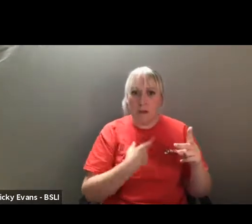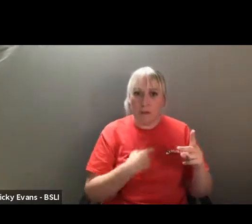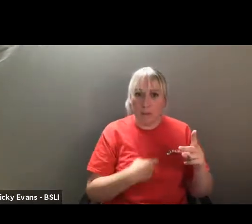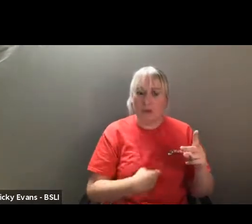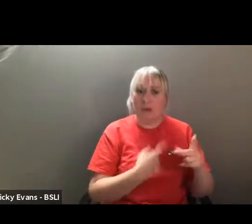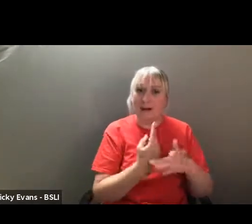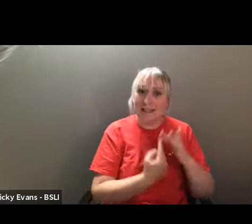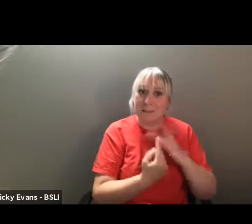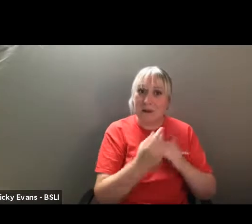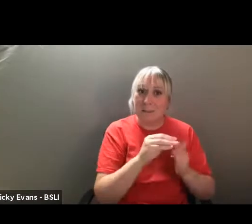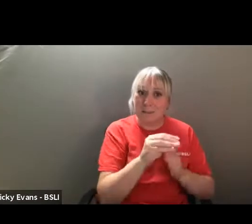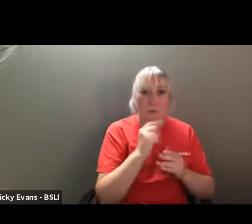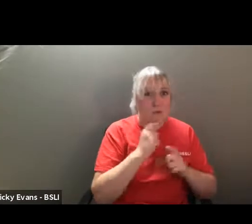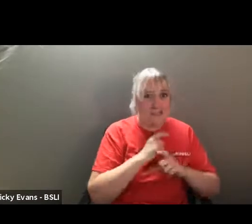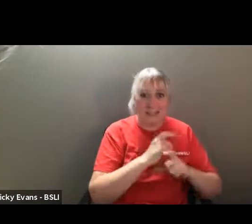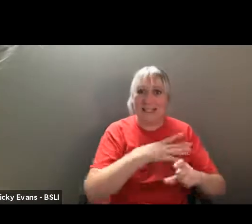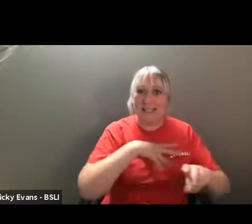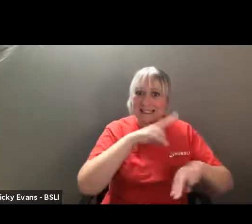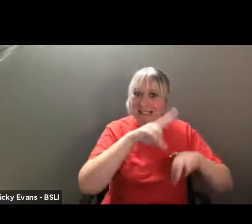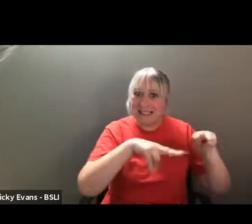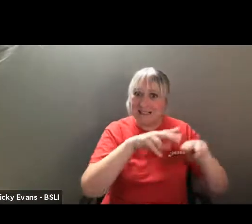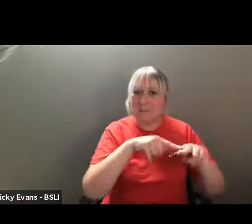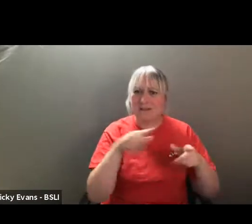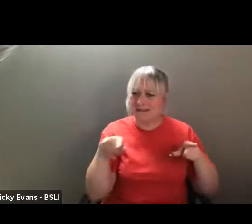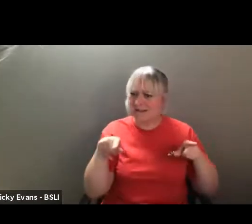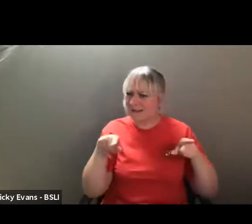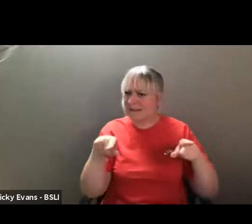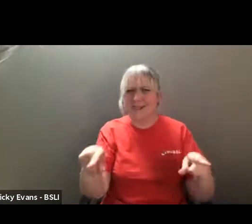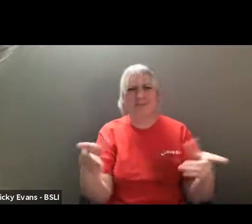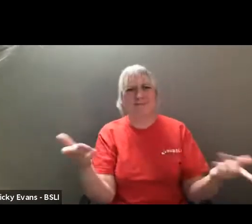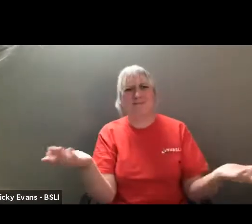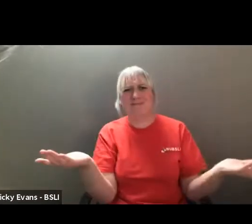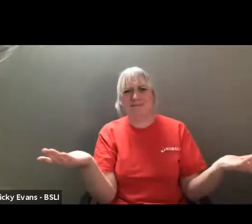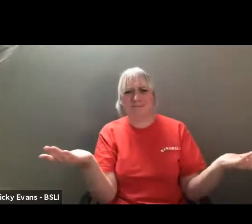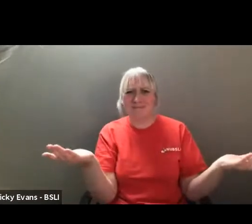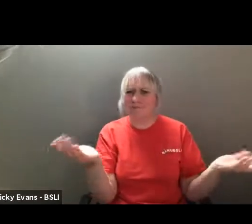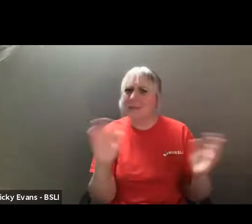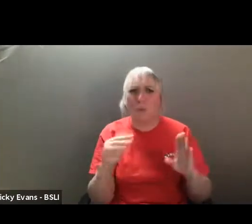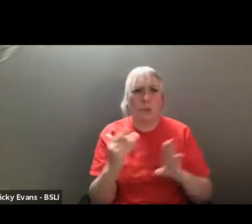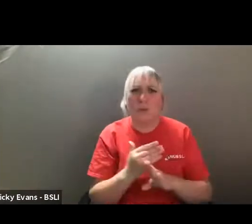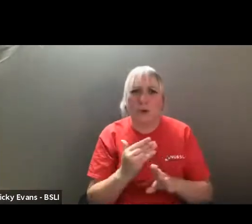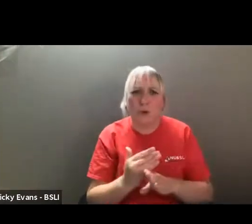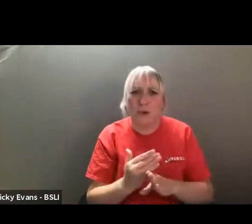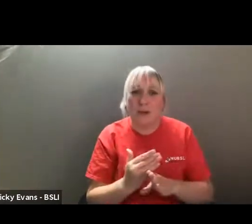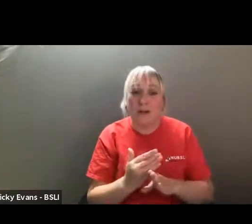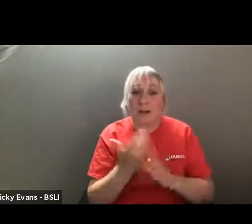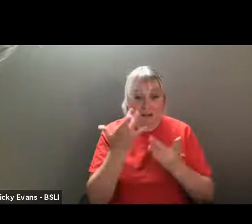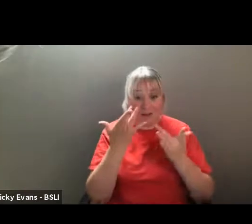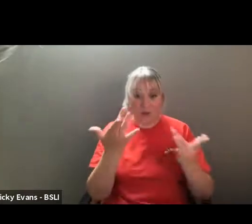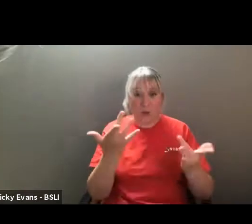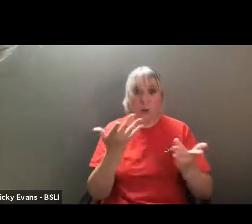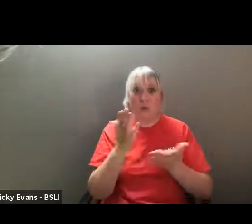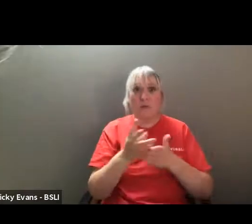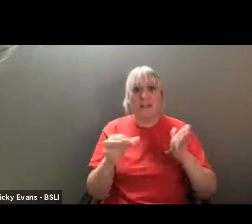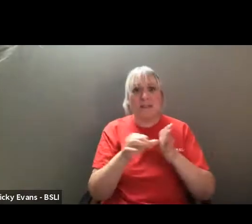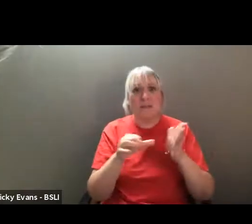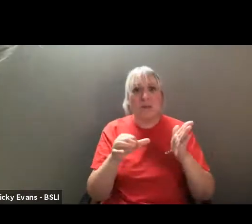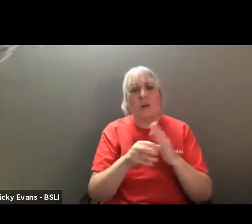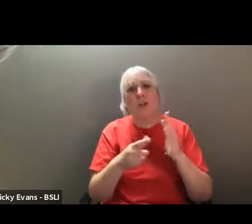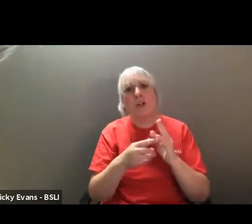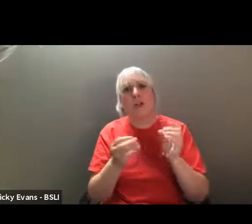payment. And I think this exemplifies some of the real problems with UBI as a